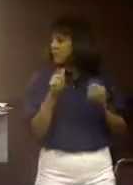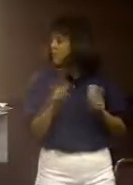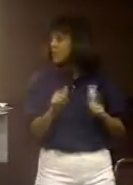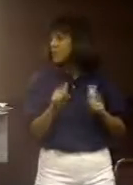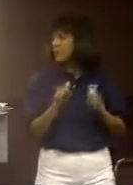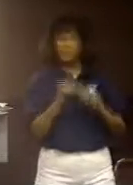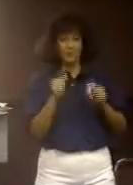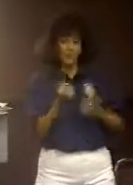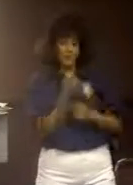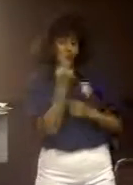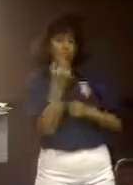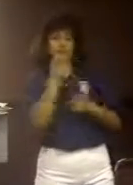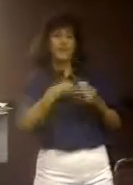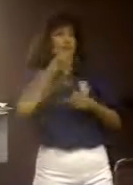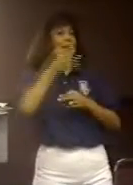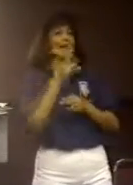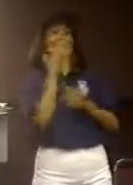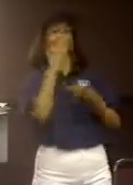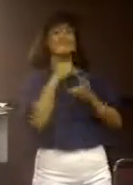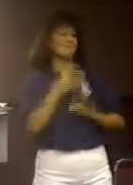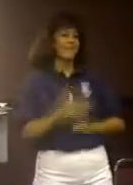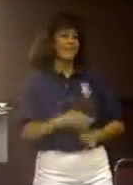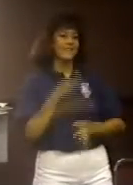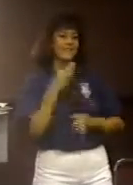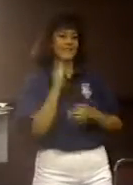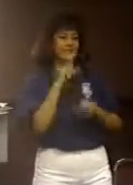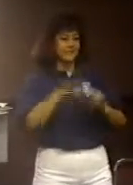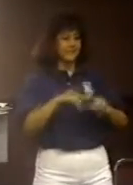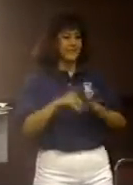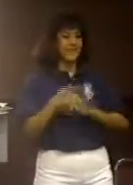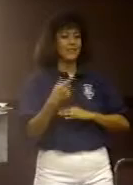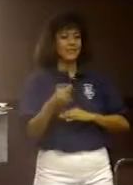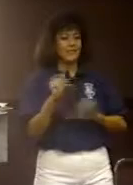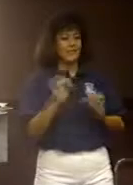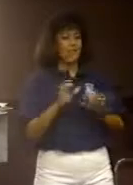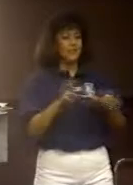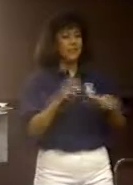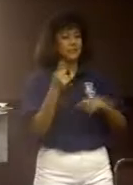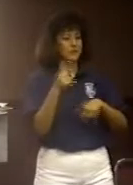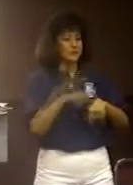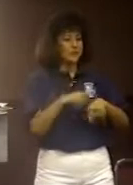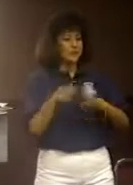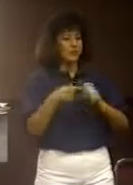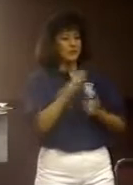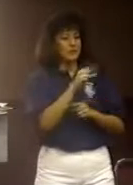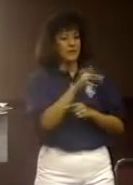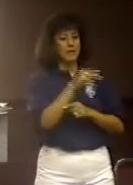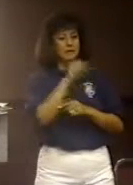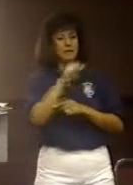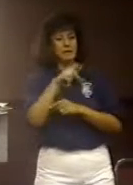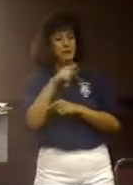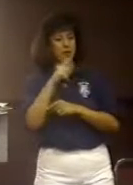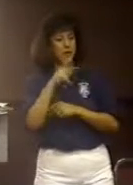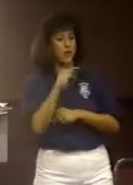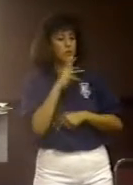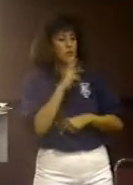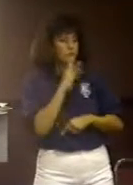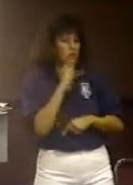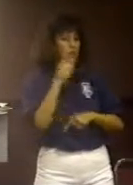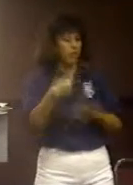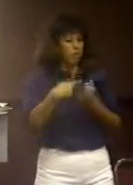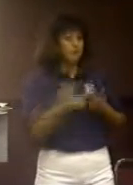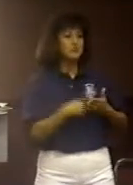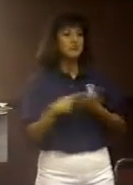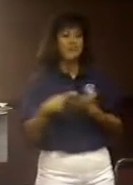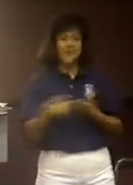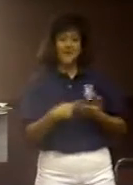one of the highlights of my life was sitting in the audience one time when Sam Sapala was talking, was lecturing,